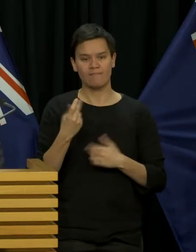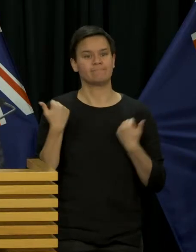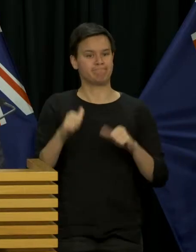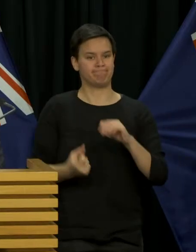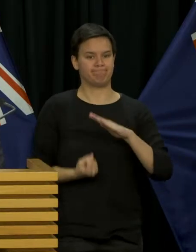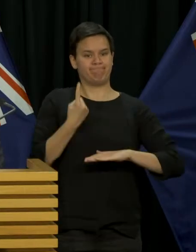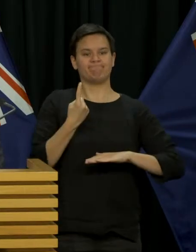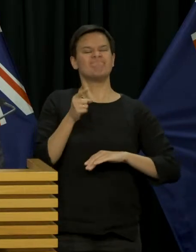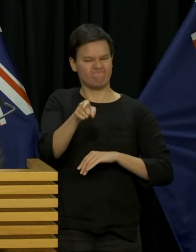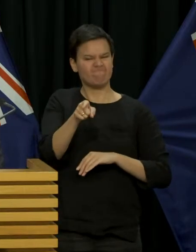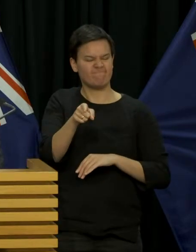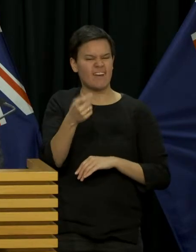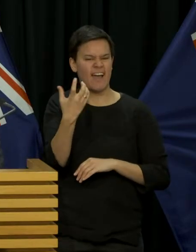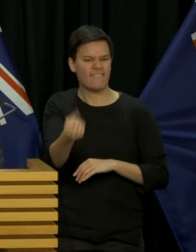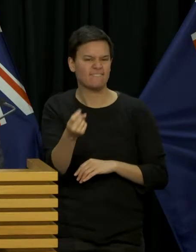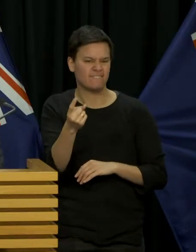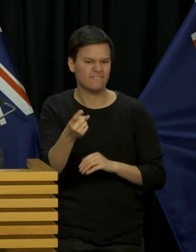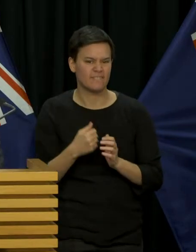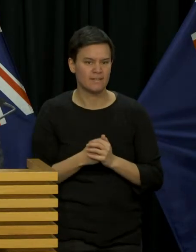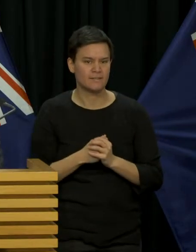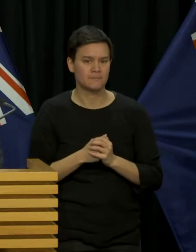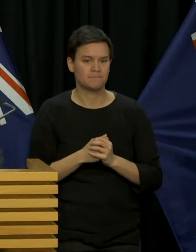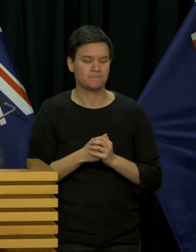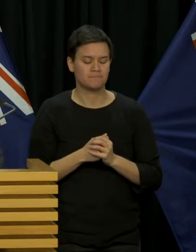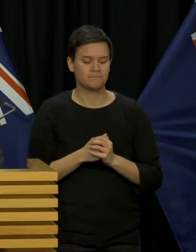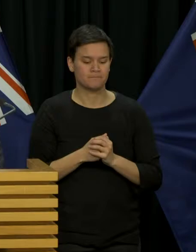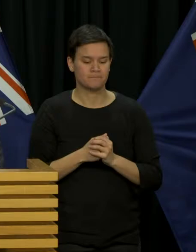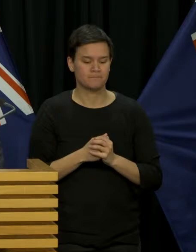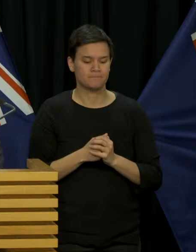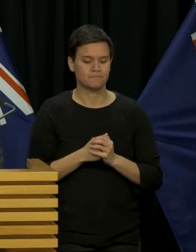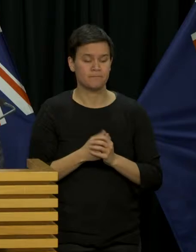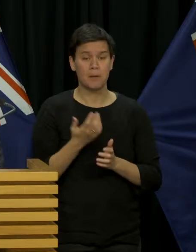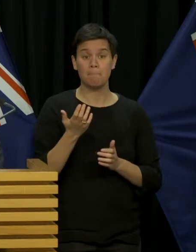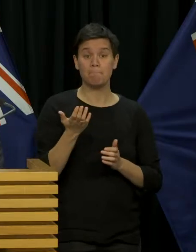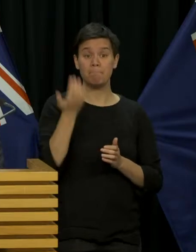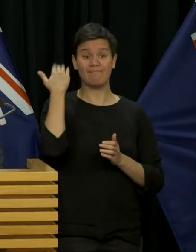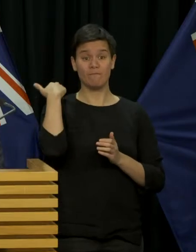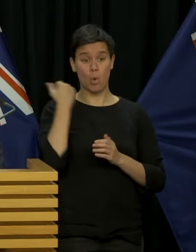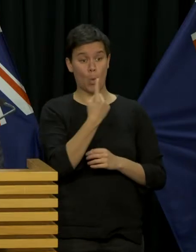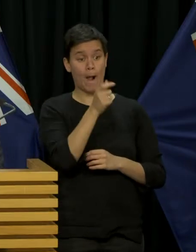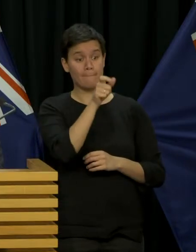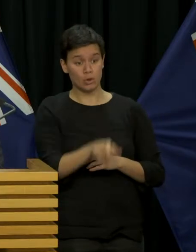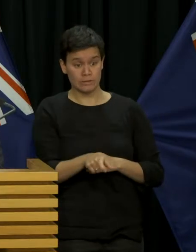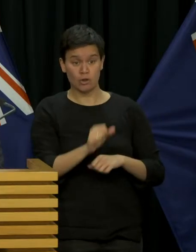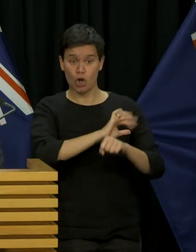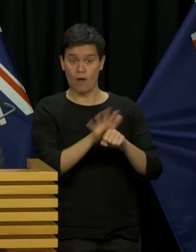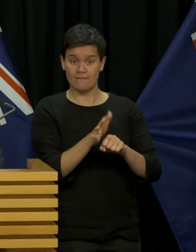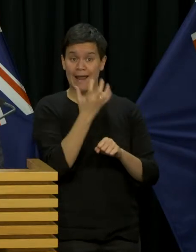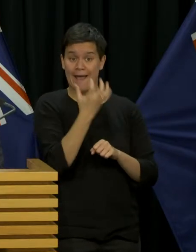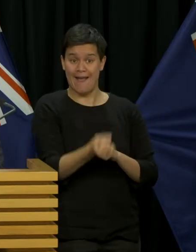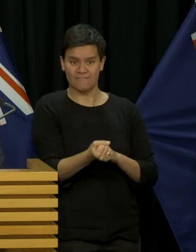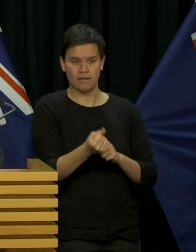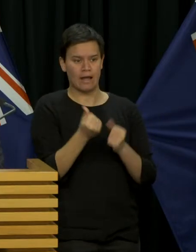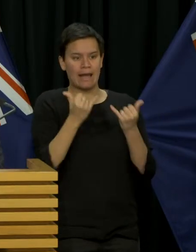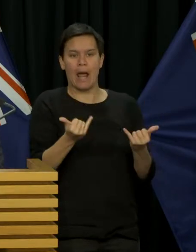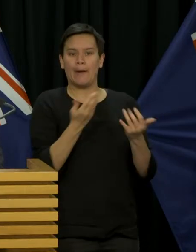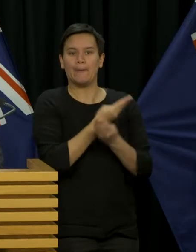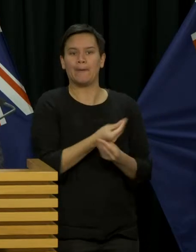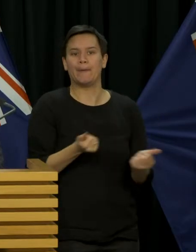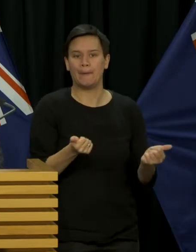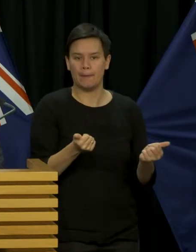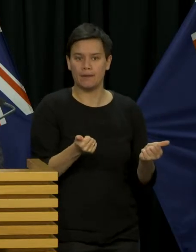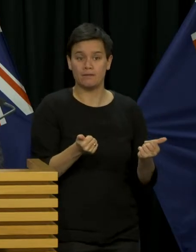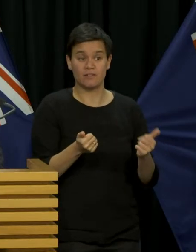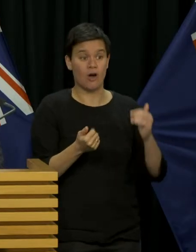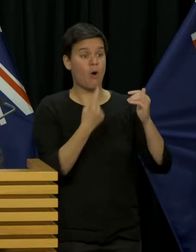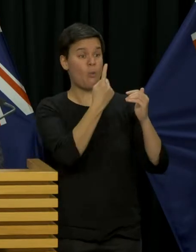leave the facility. One previously reported case has now been considered to have recovered, so our total number of active